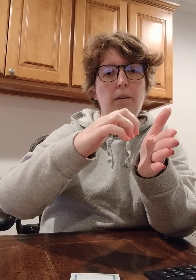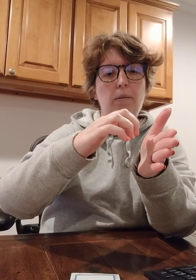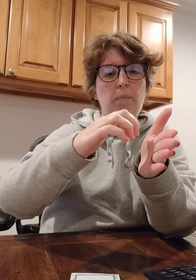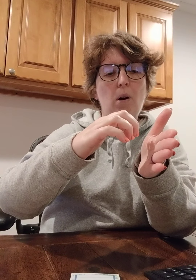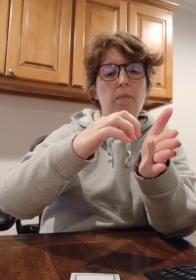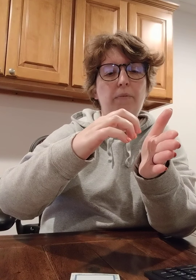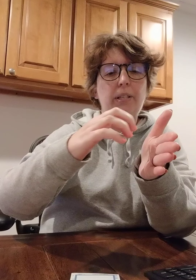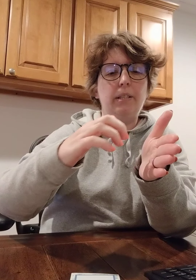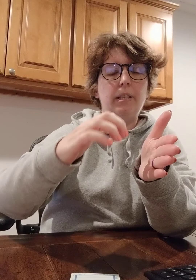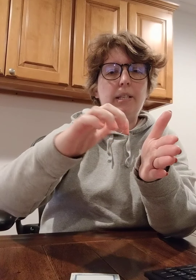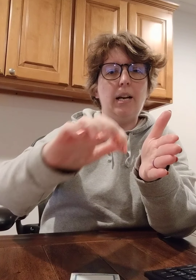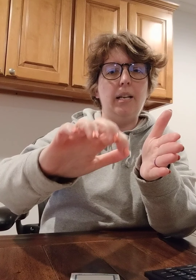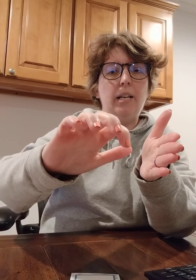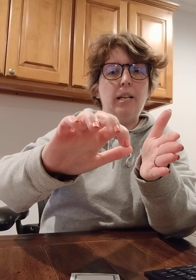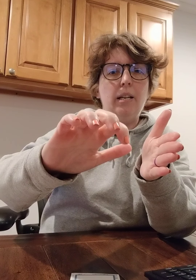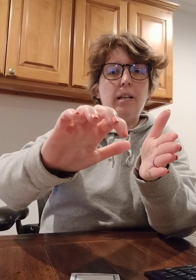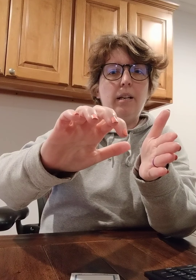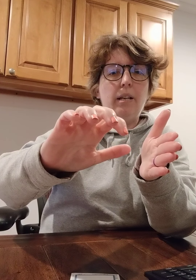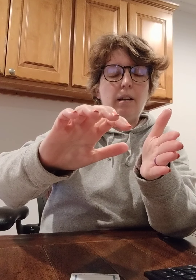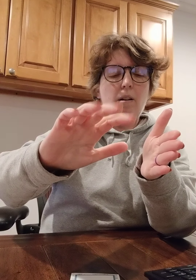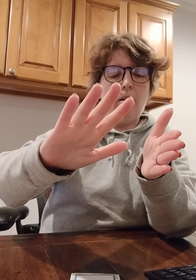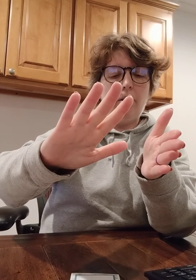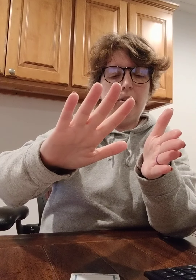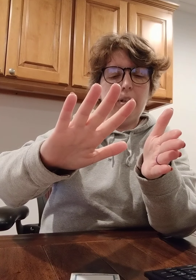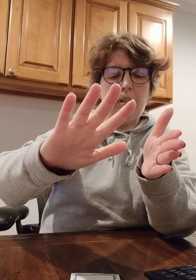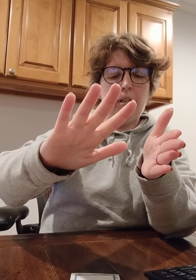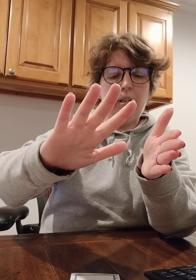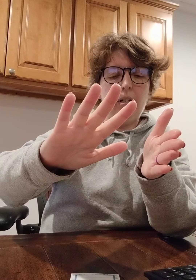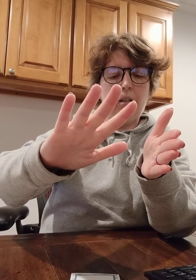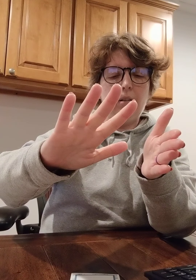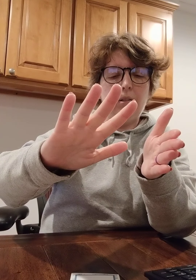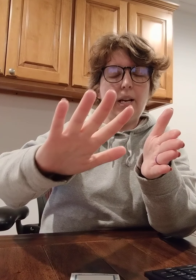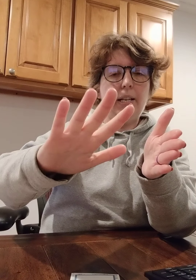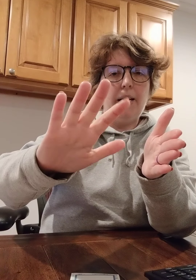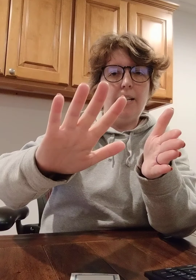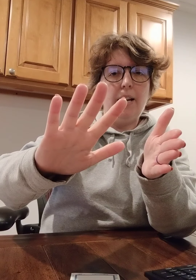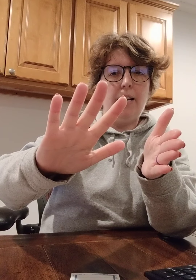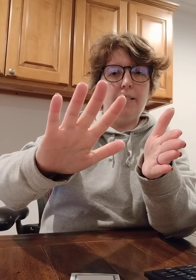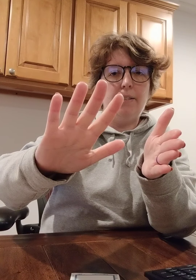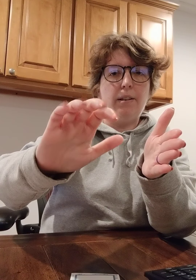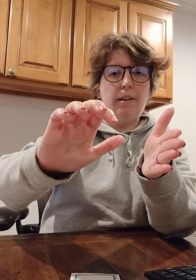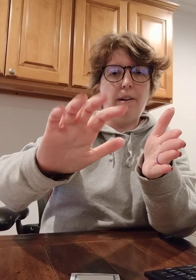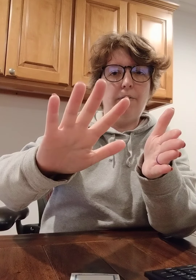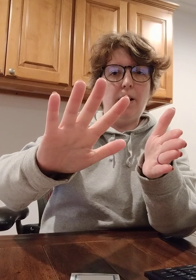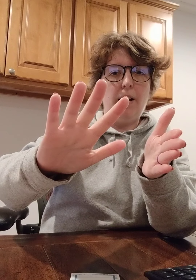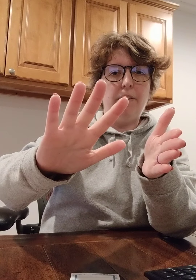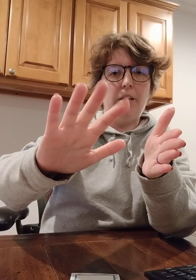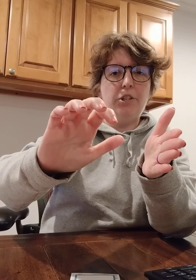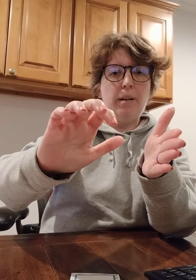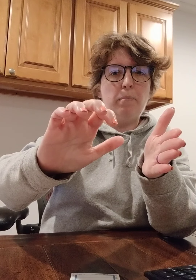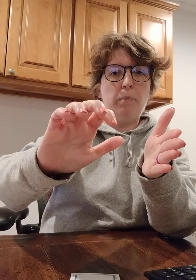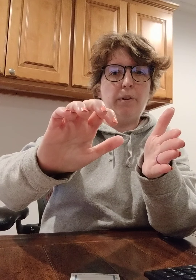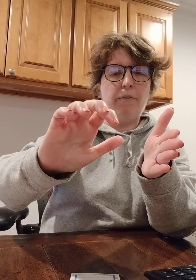and palm facing to the side. Our signing hand has a 5 hand shape with our